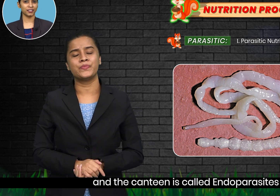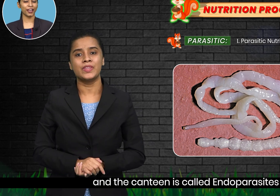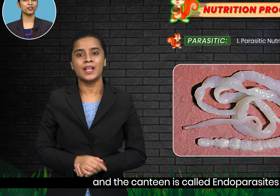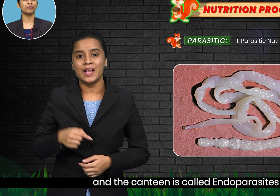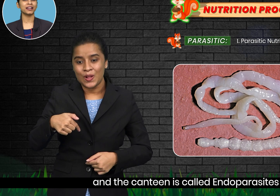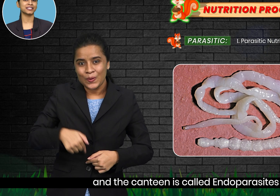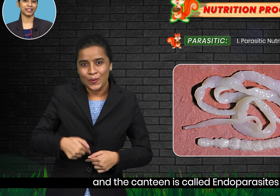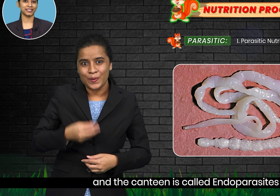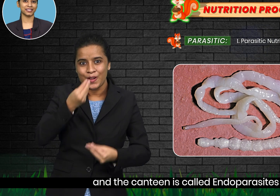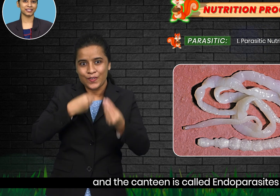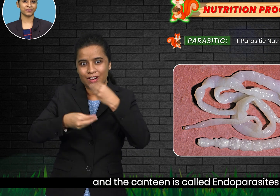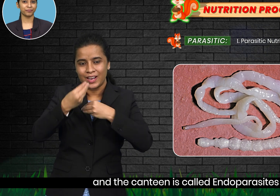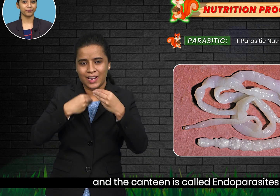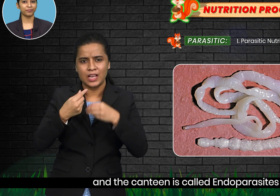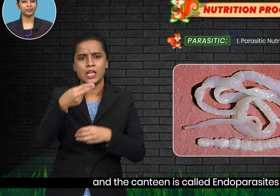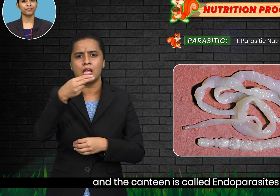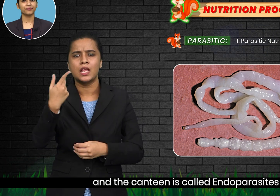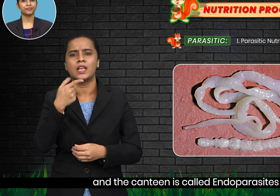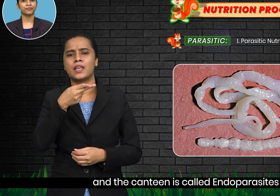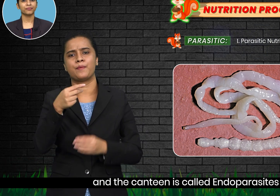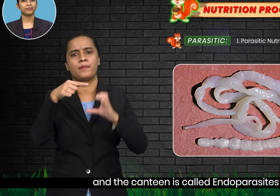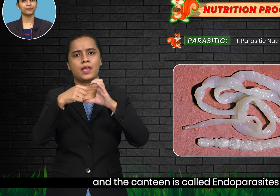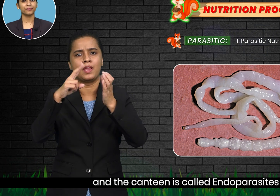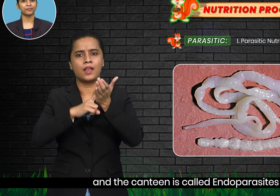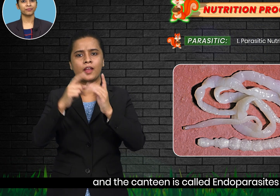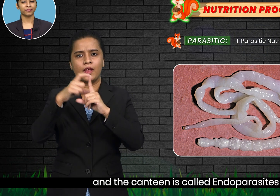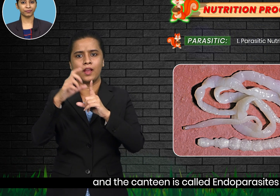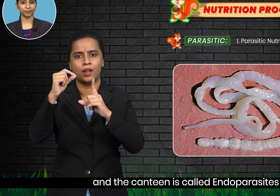called endoparasites.